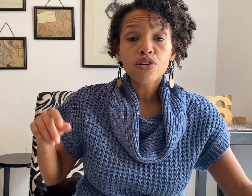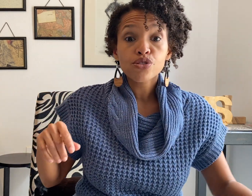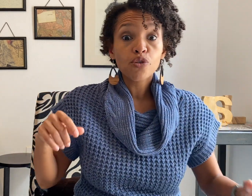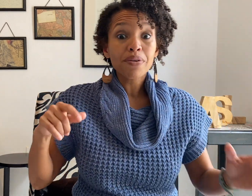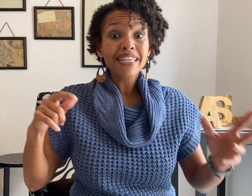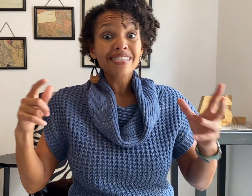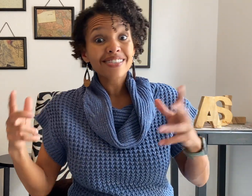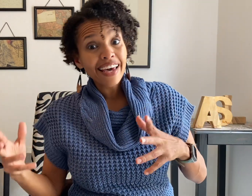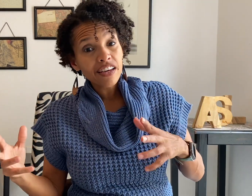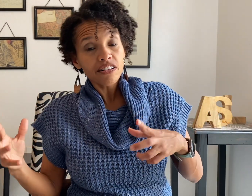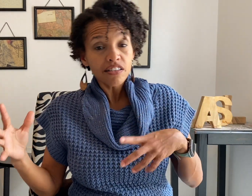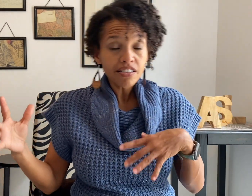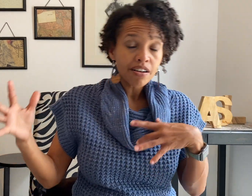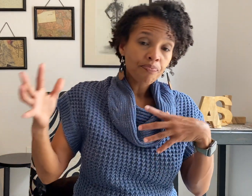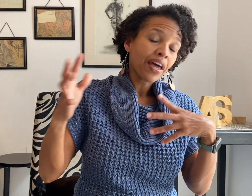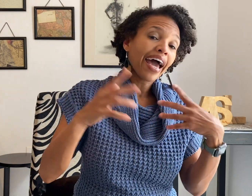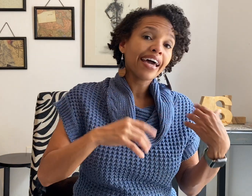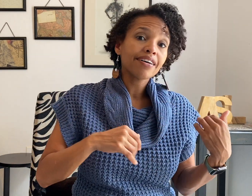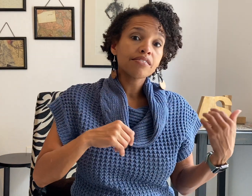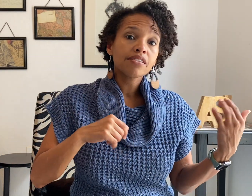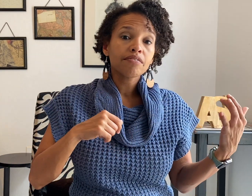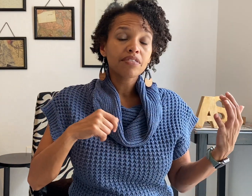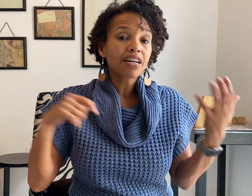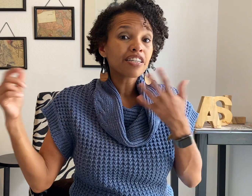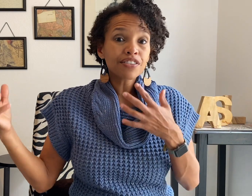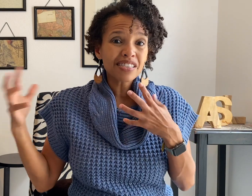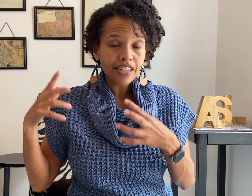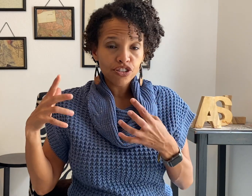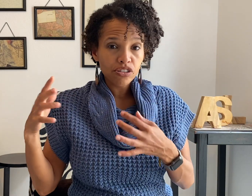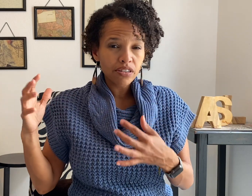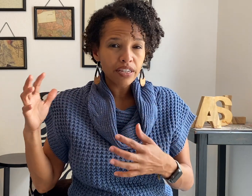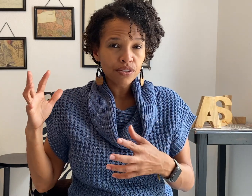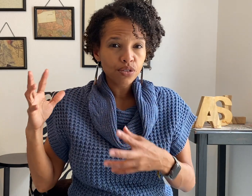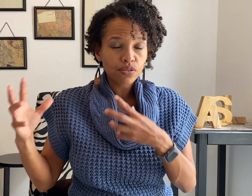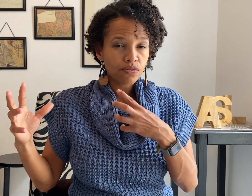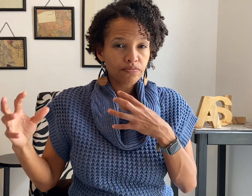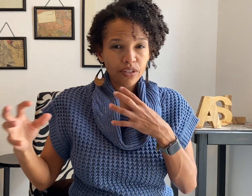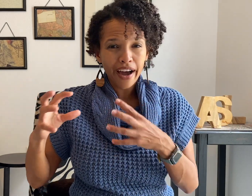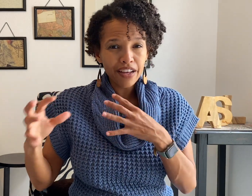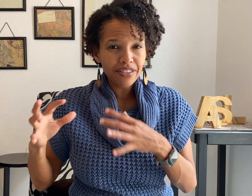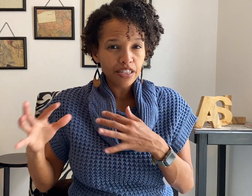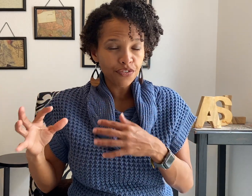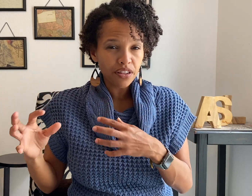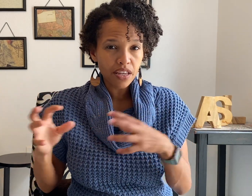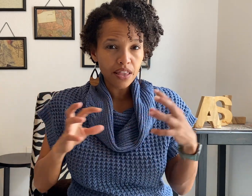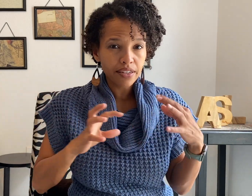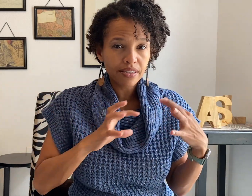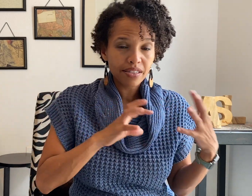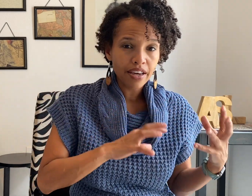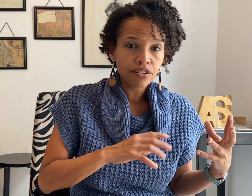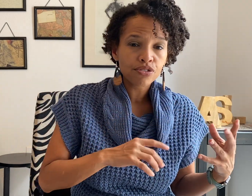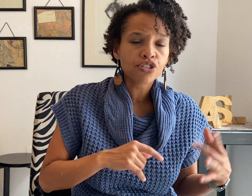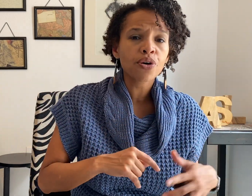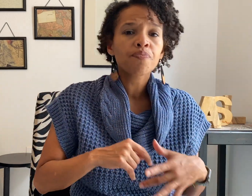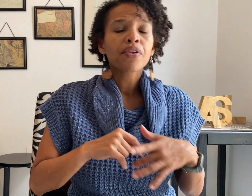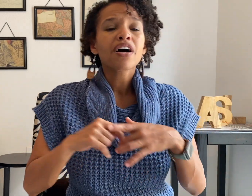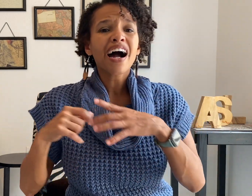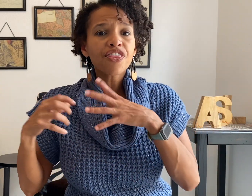also be sale, and the clearance section is kind of a different thing than sales. So I thought